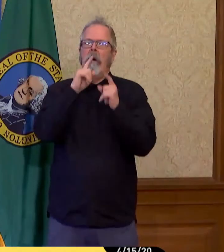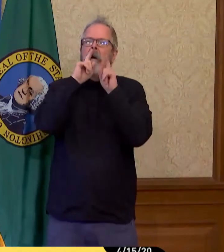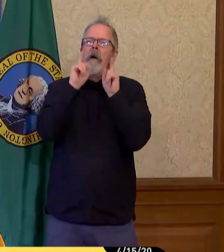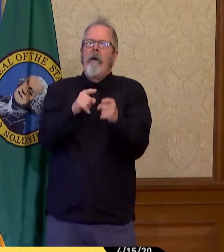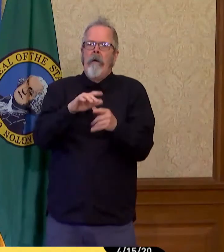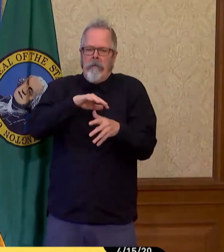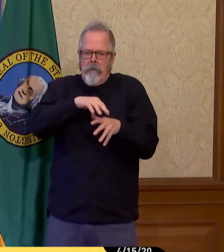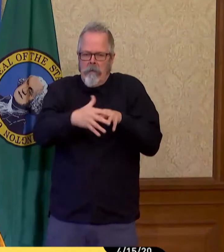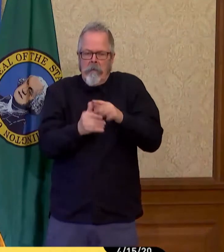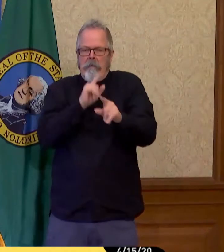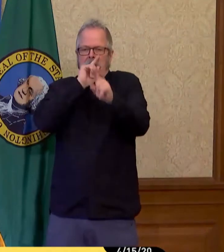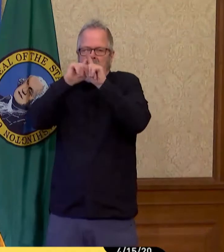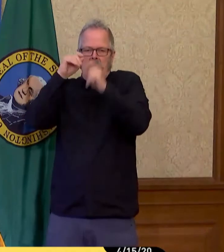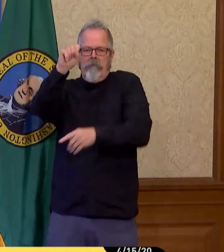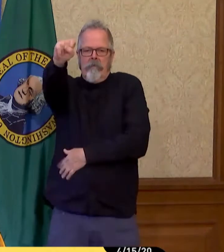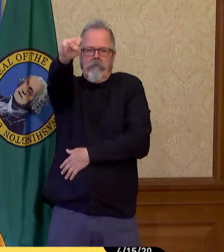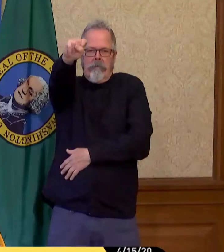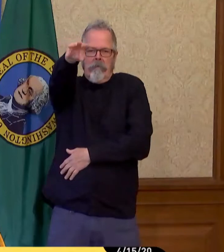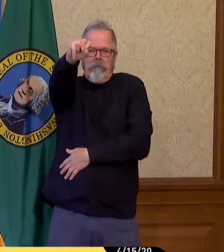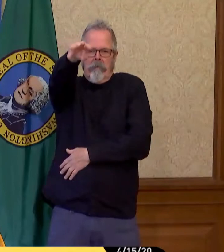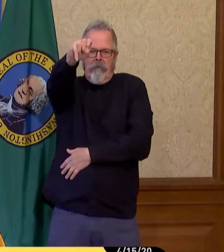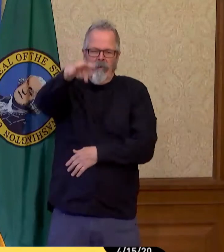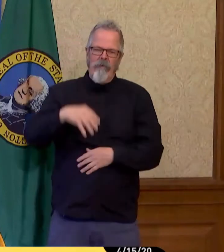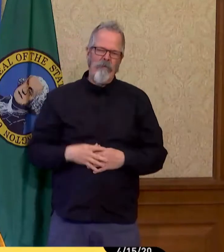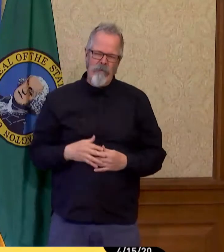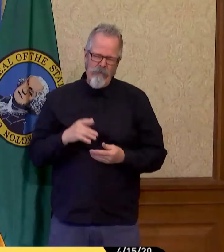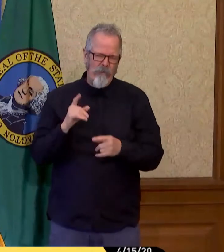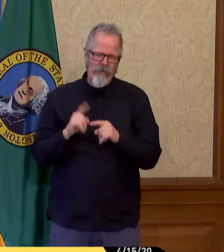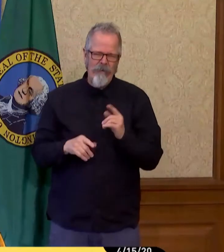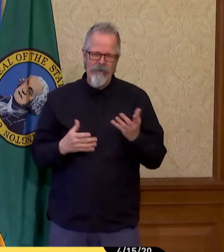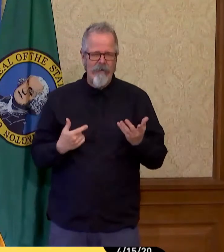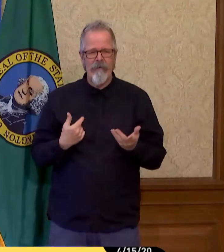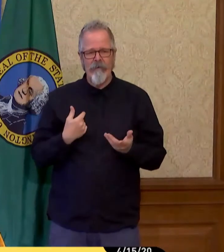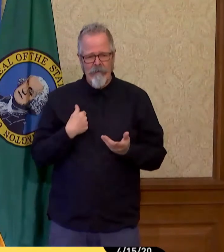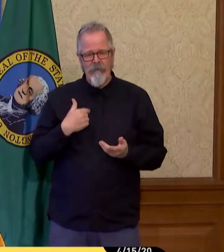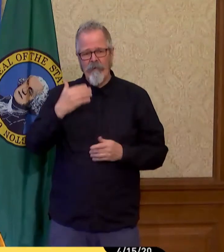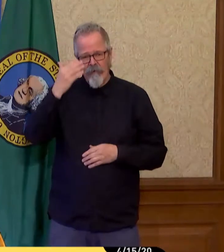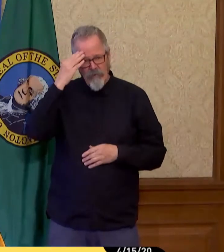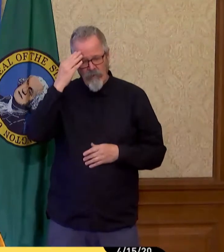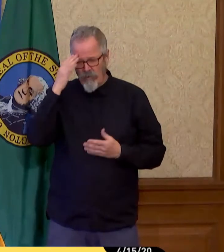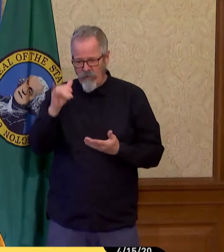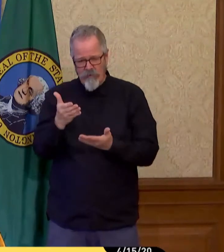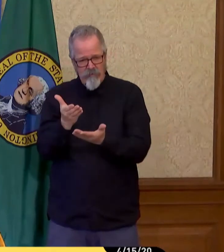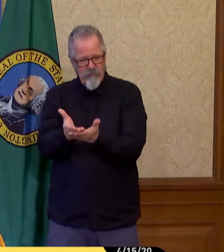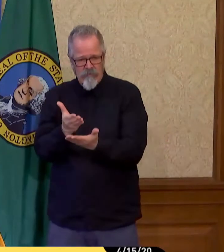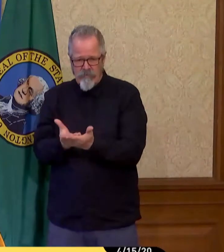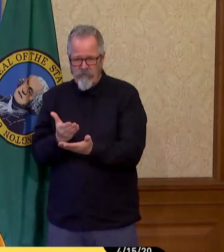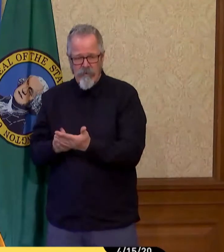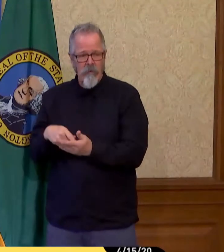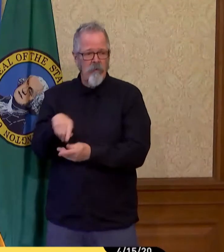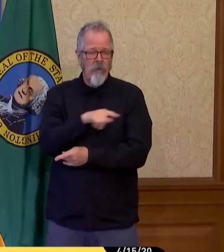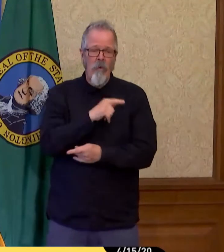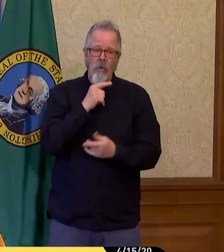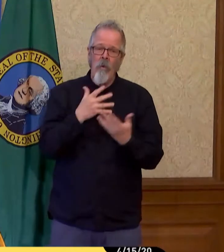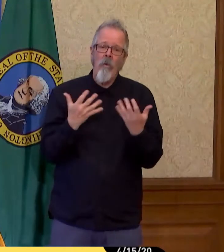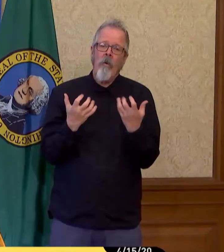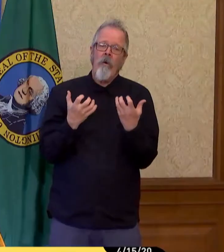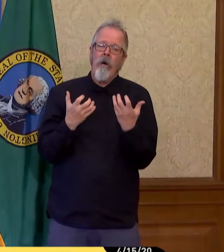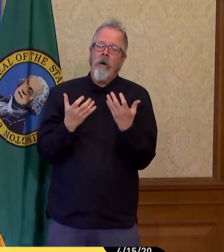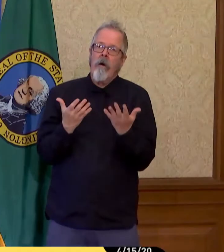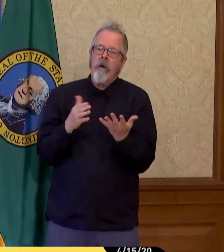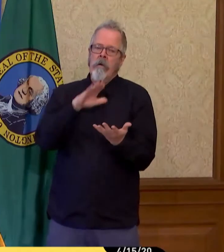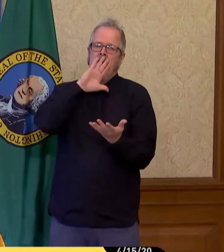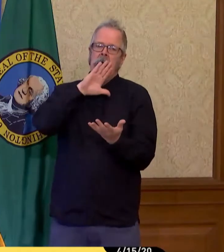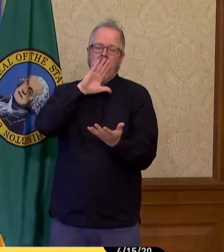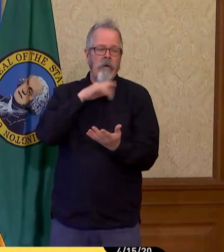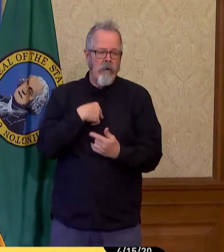be the day? But so I understand that frustration and that eagerness, but I would hope that what